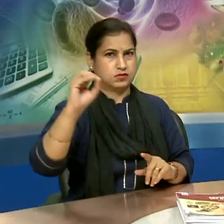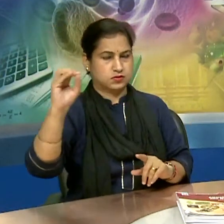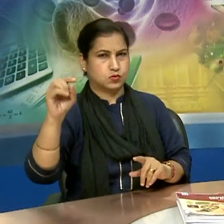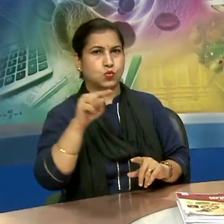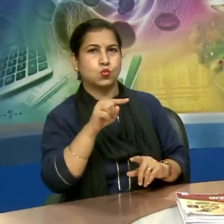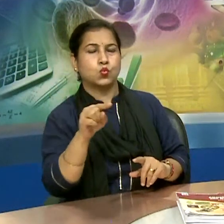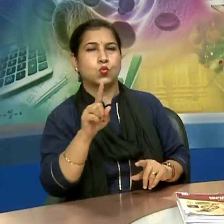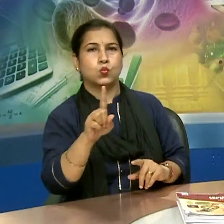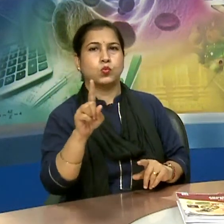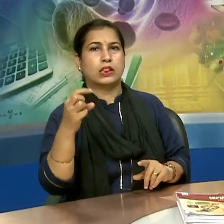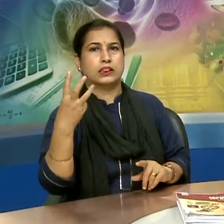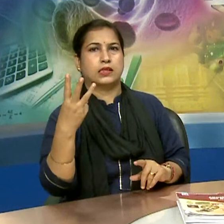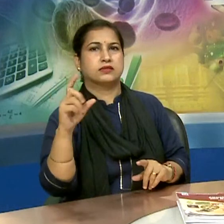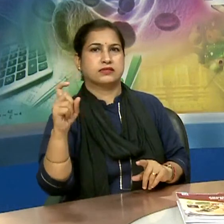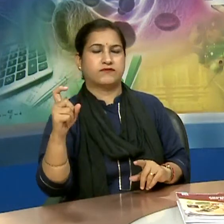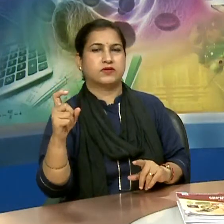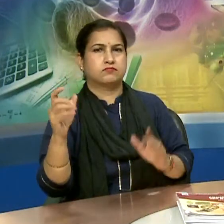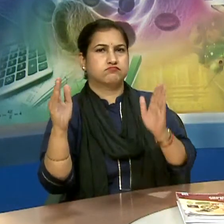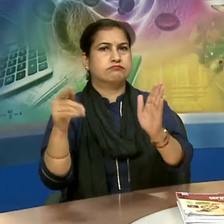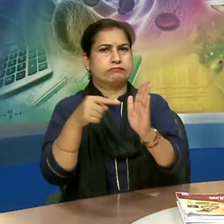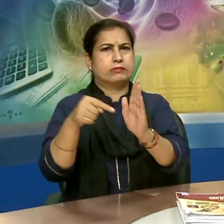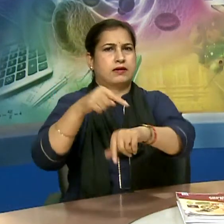1100 to 1137